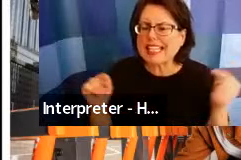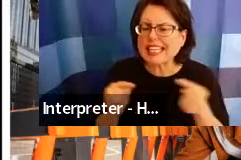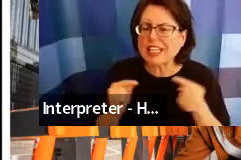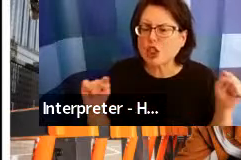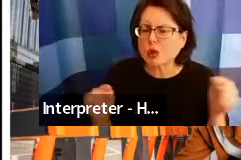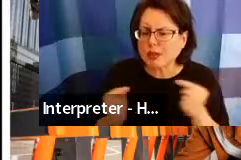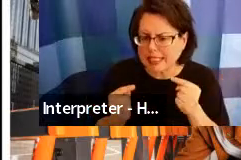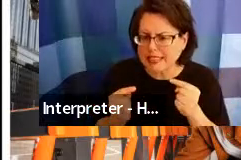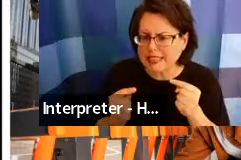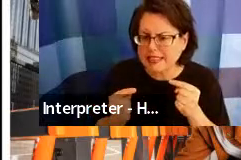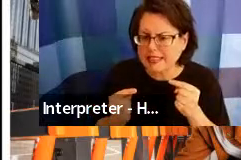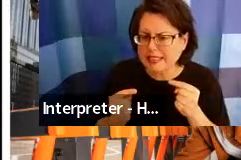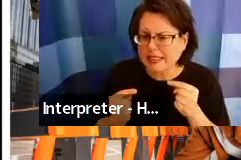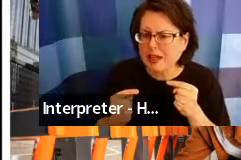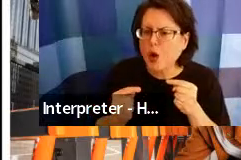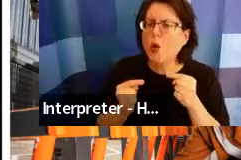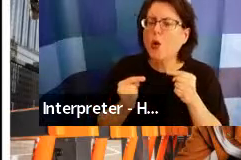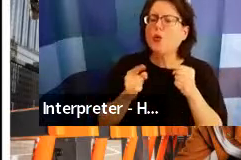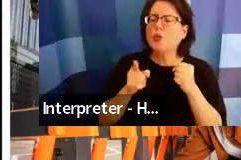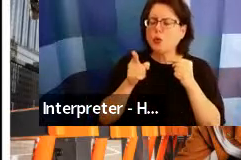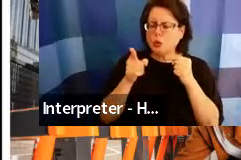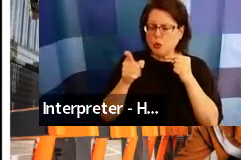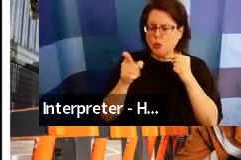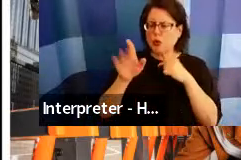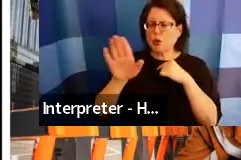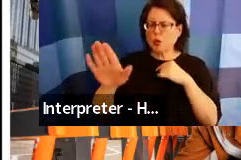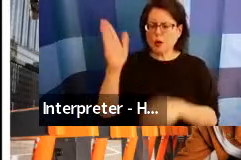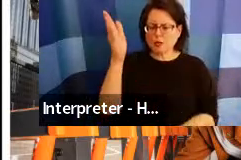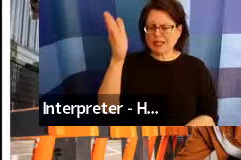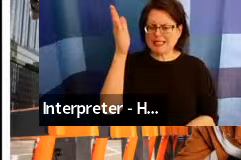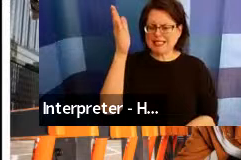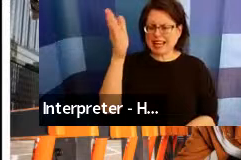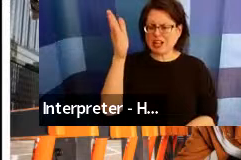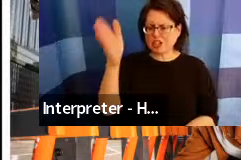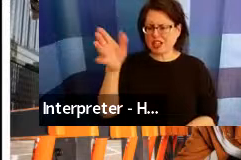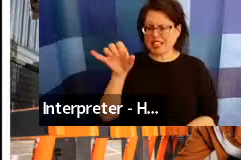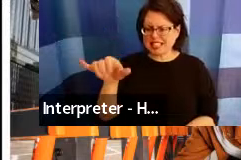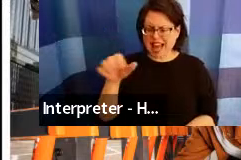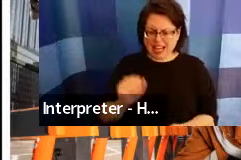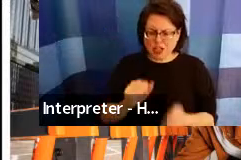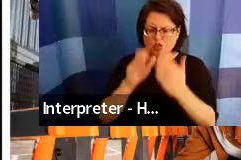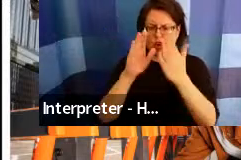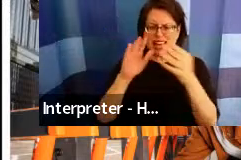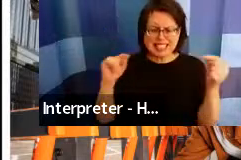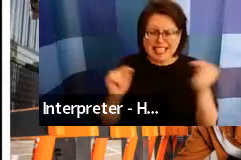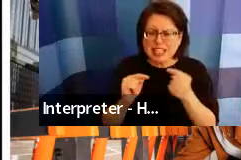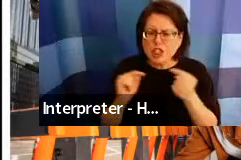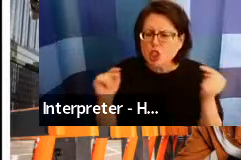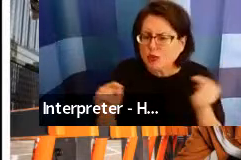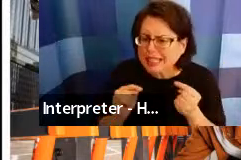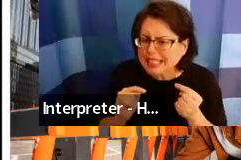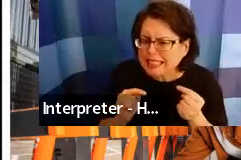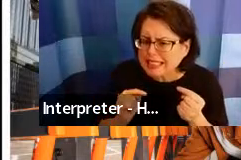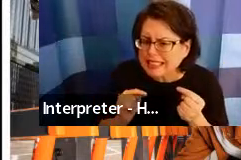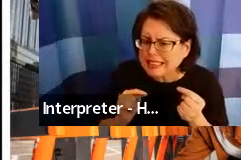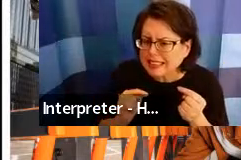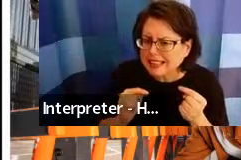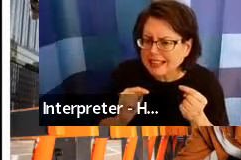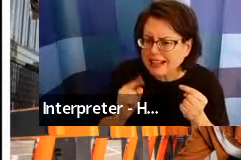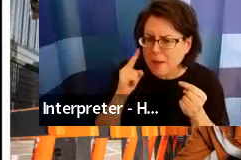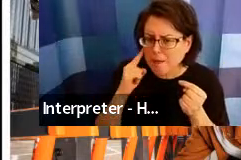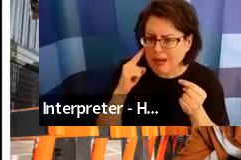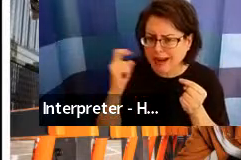Is there anything in your presentation that addresses the injuries? Because my understanding is